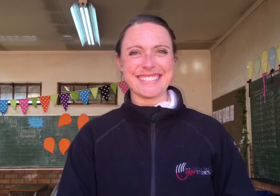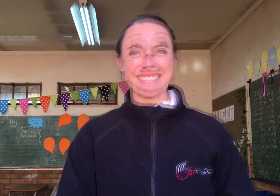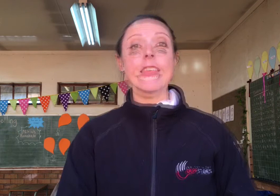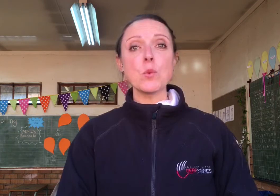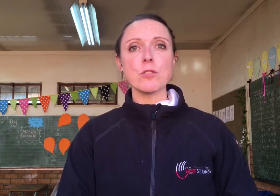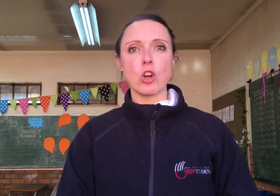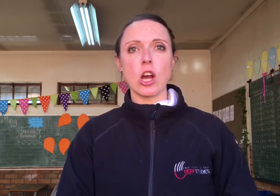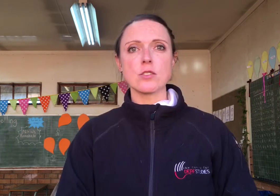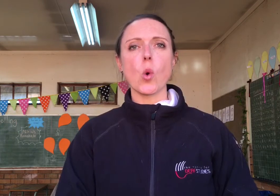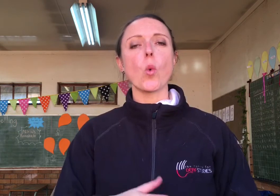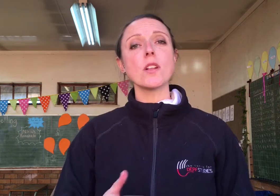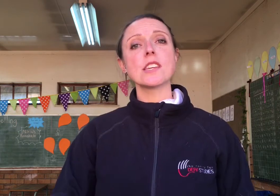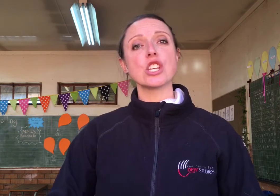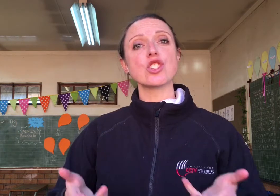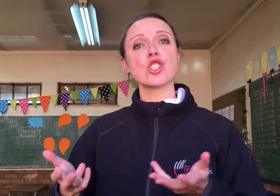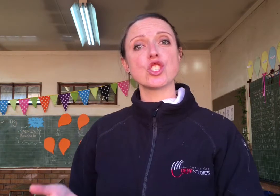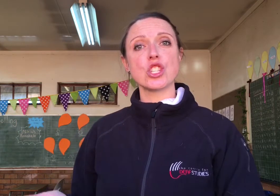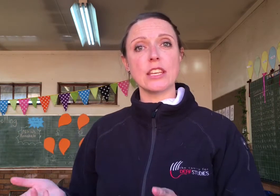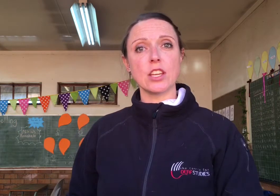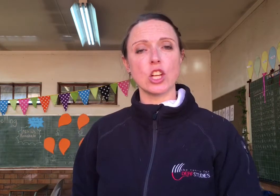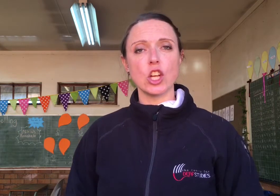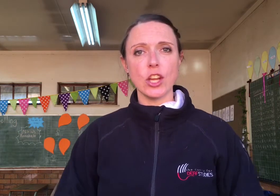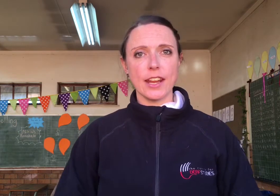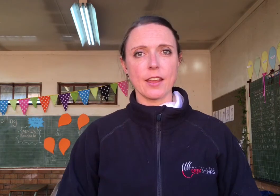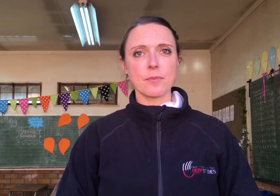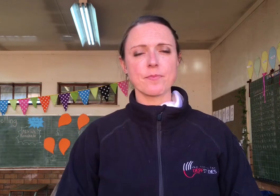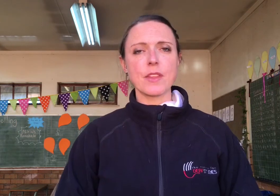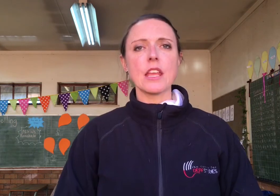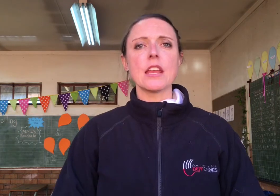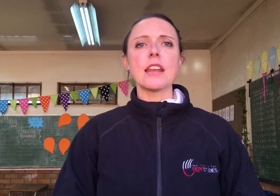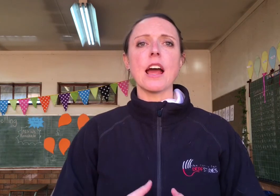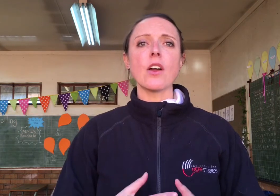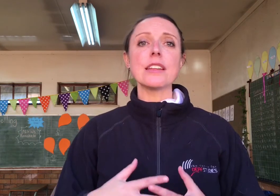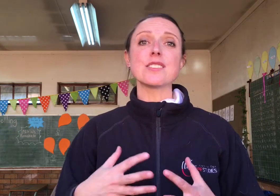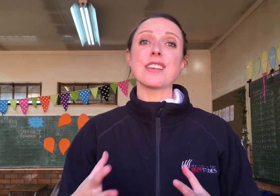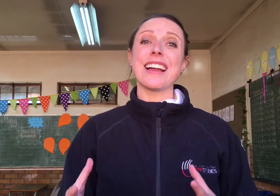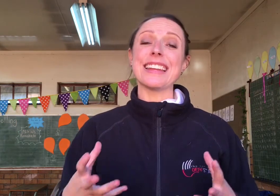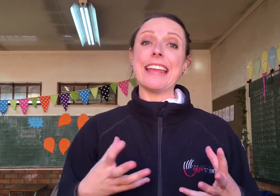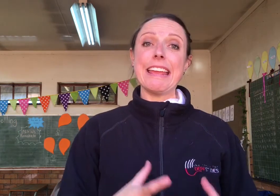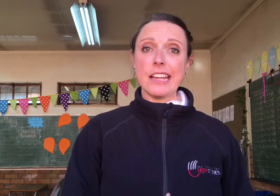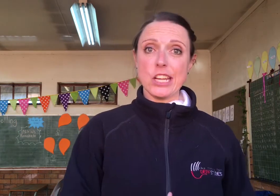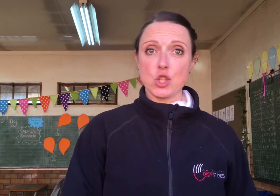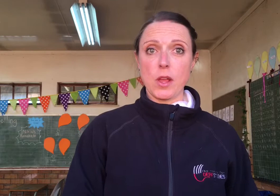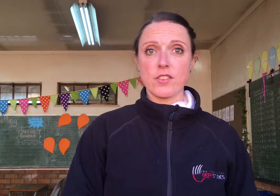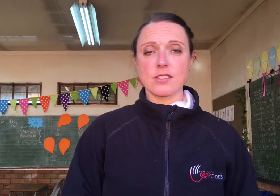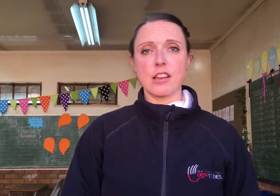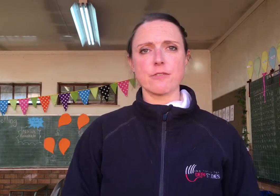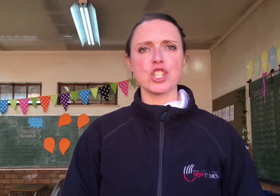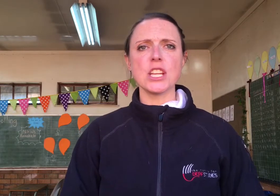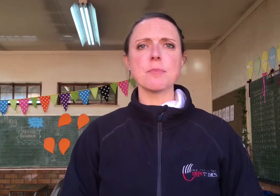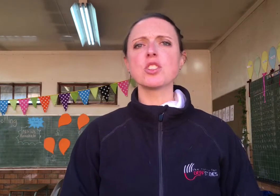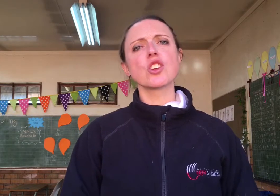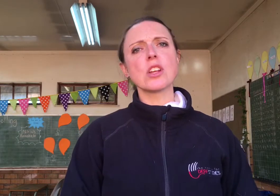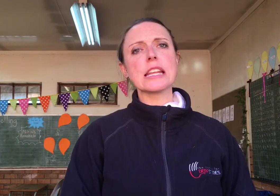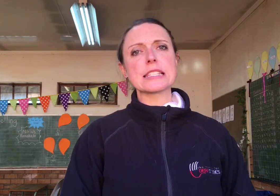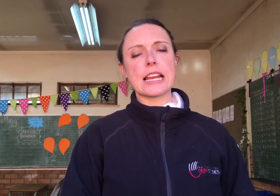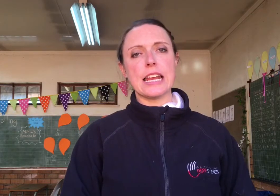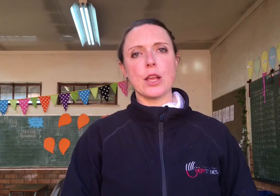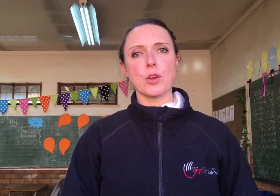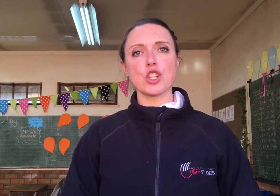Then we've got, what is she learning? Now, in sign English, we have a sign for she, but not really in sign language. So